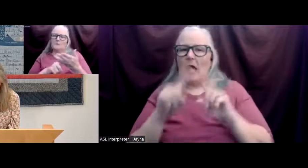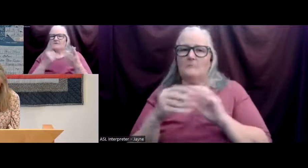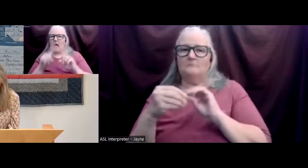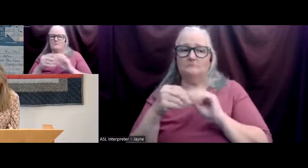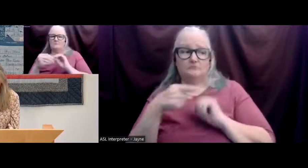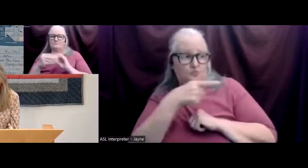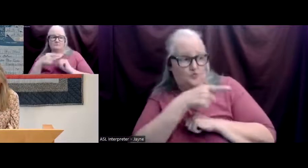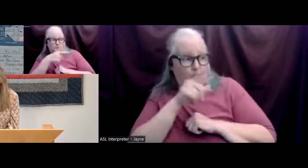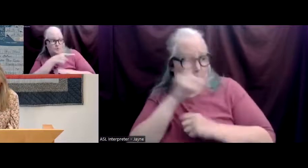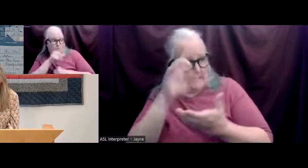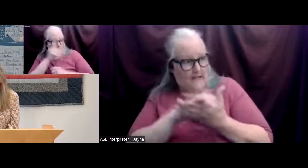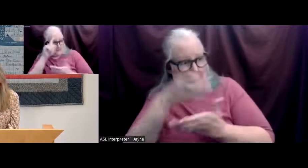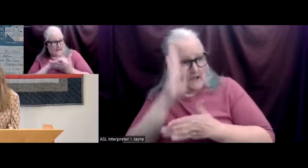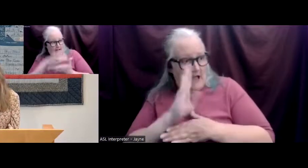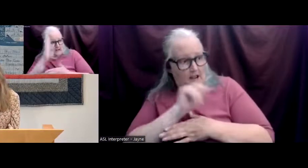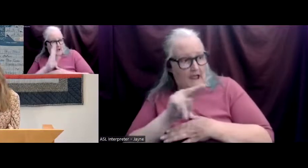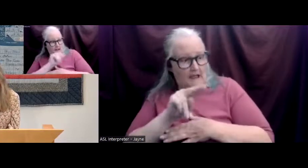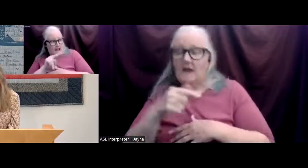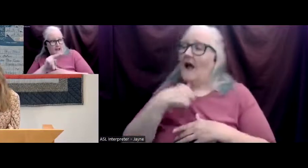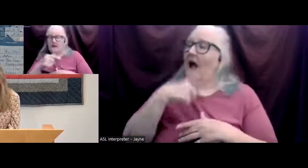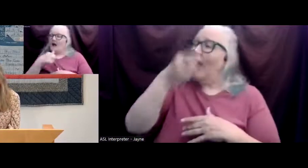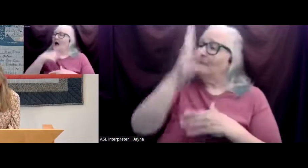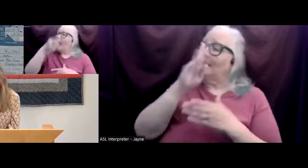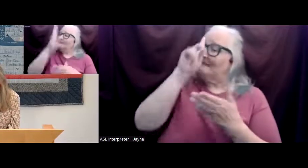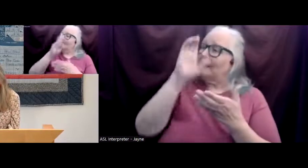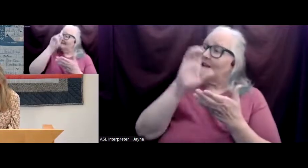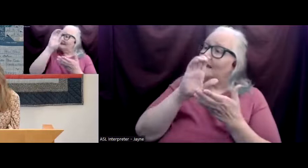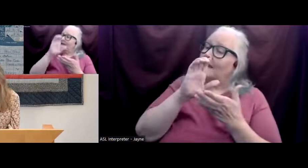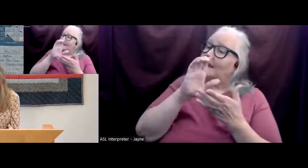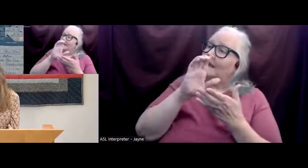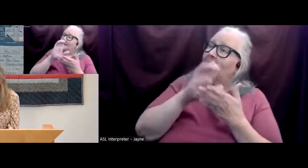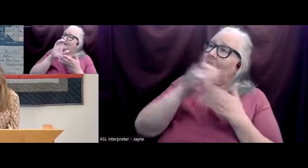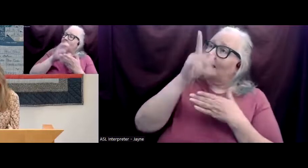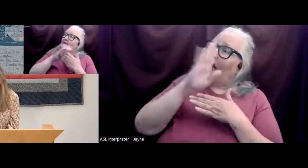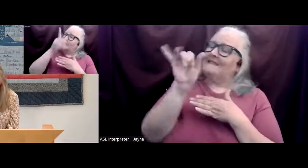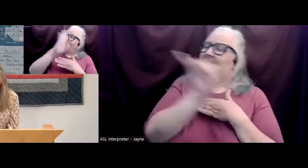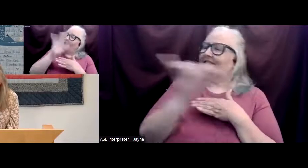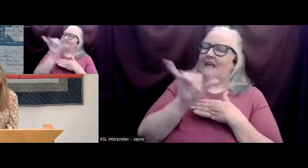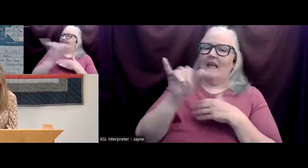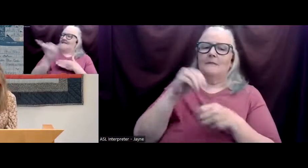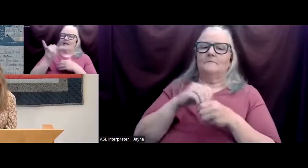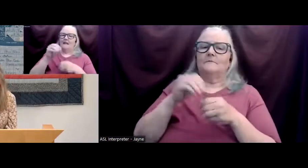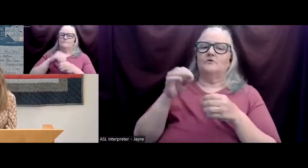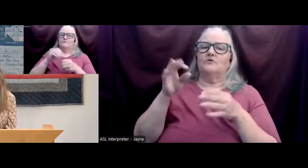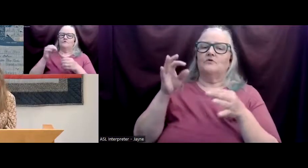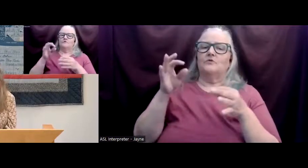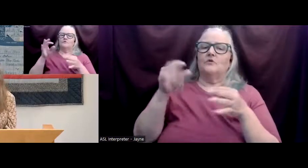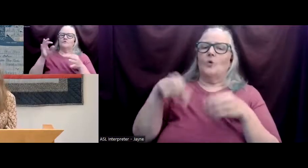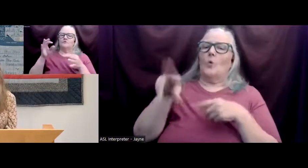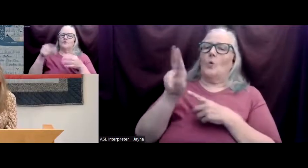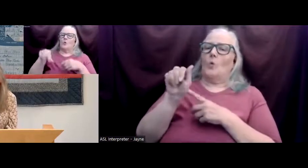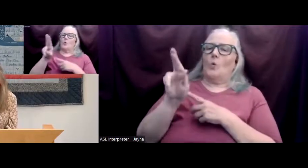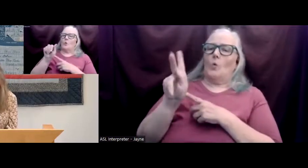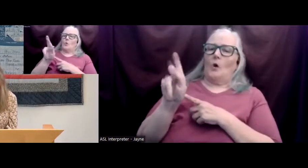Anne? I believe in God the way I believe in quarks, she said coolly. People whose business it is to know